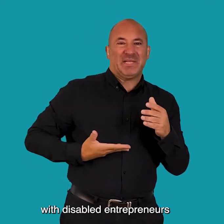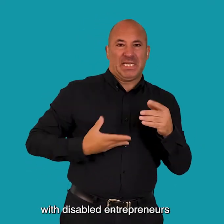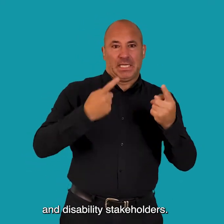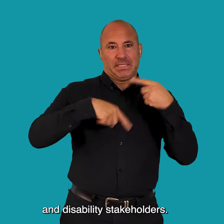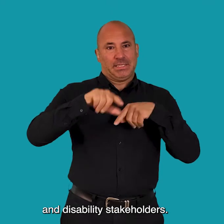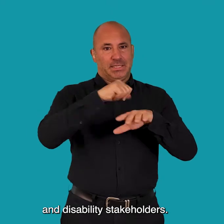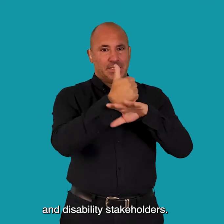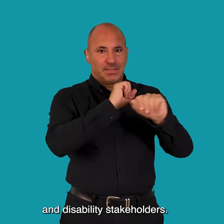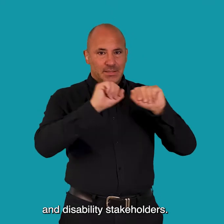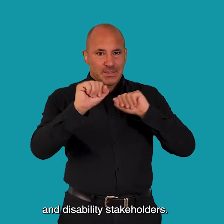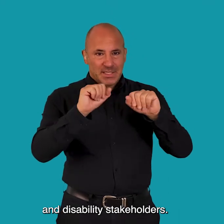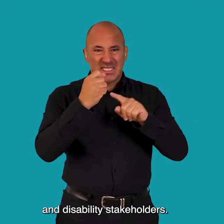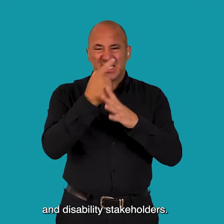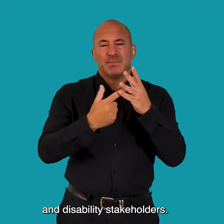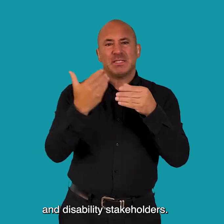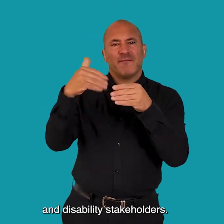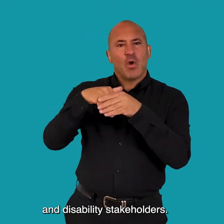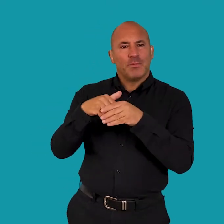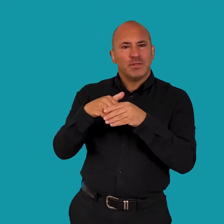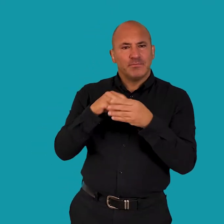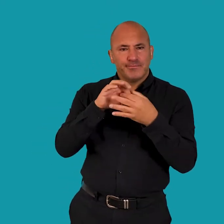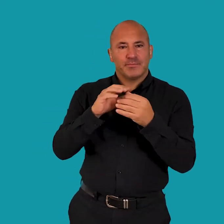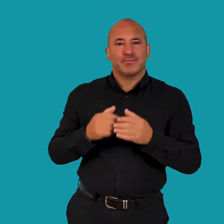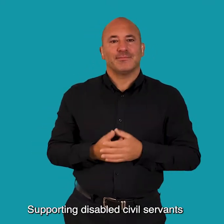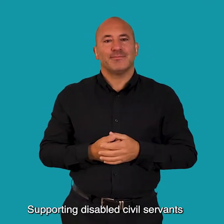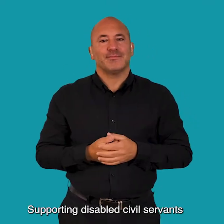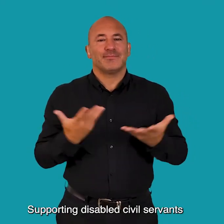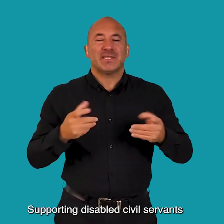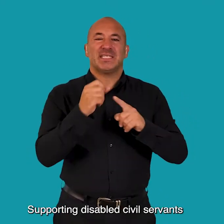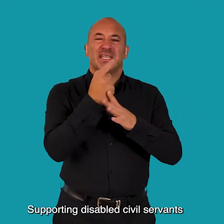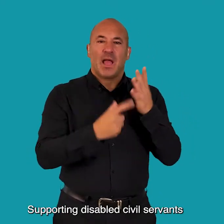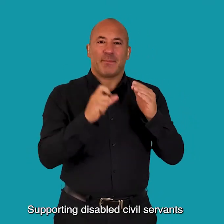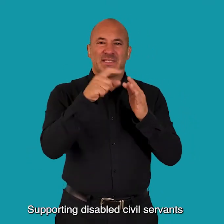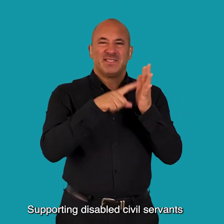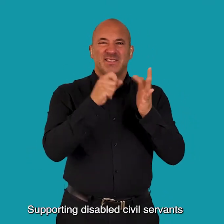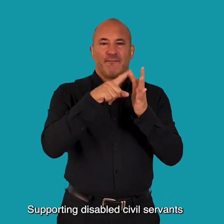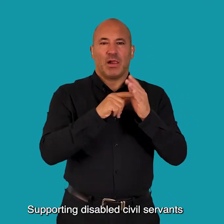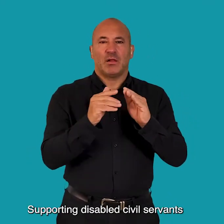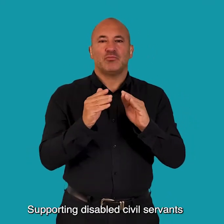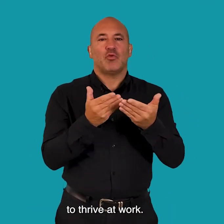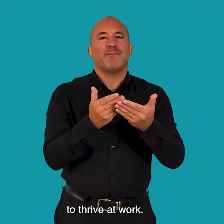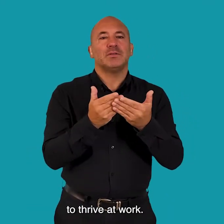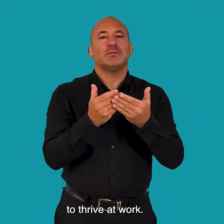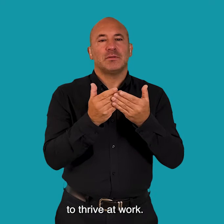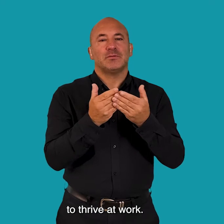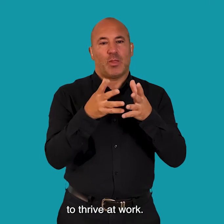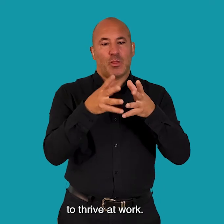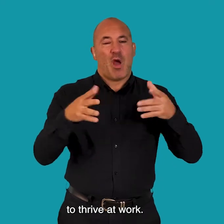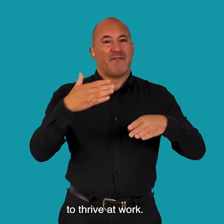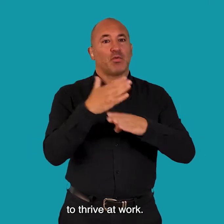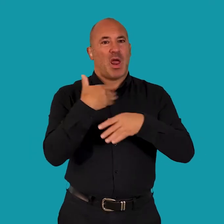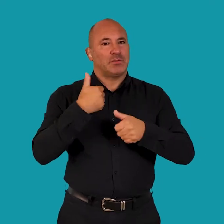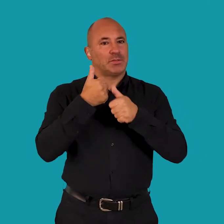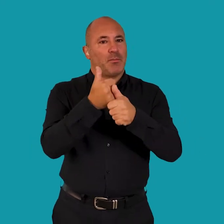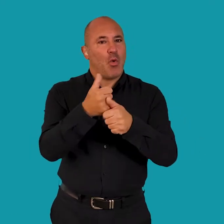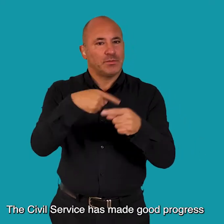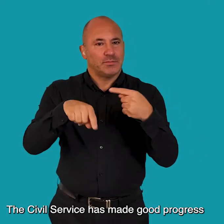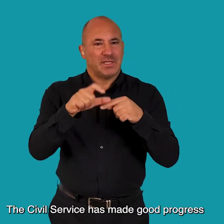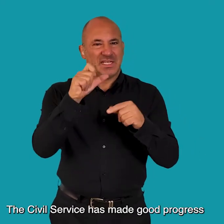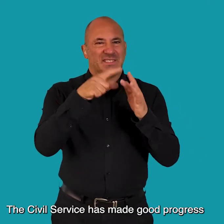and disability stakeholders. Supporting disabled civil servants to thrive at work. The civil service